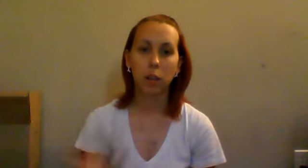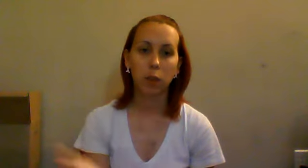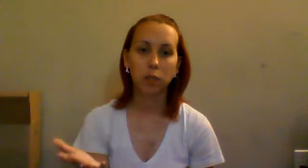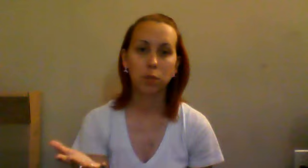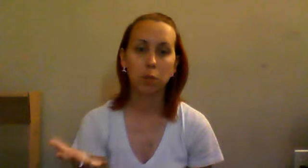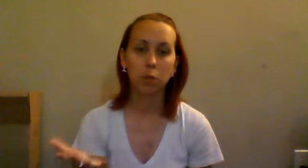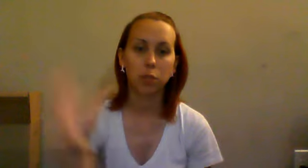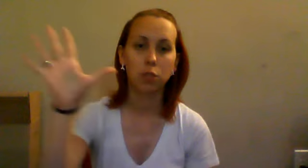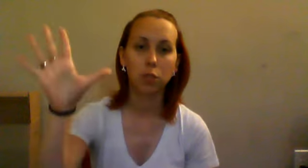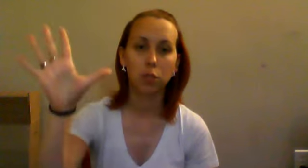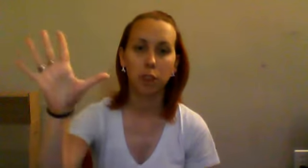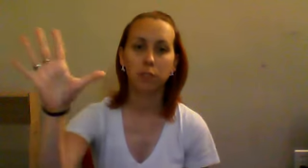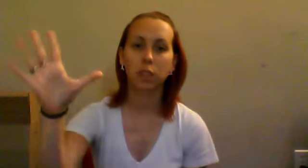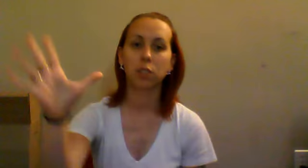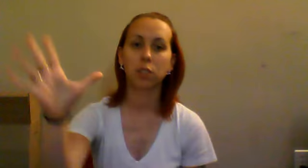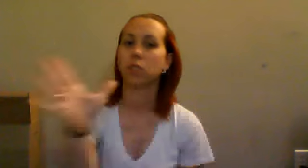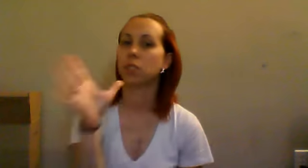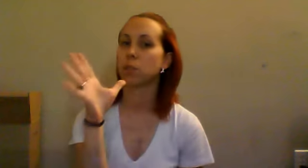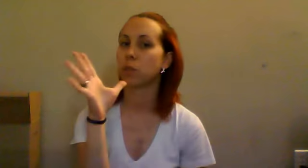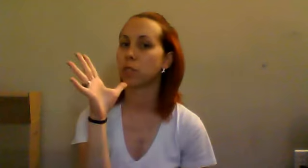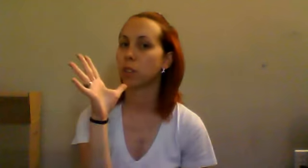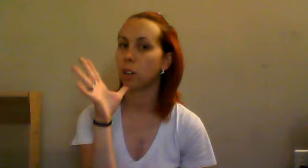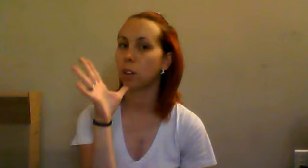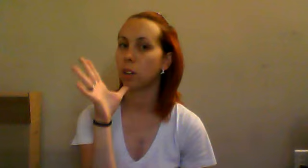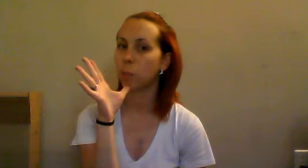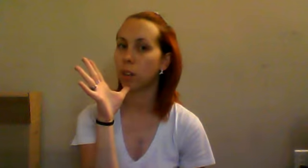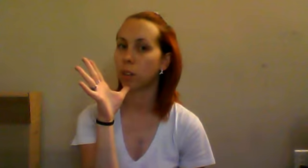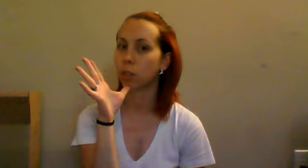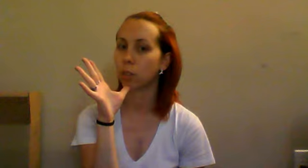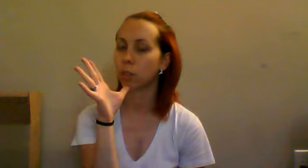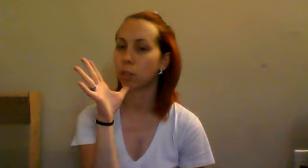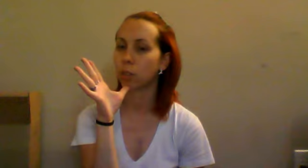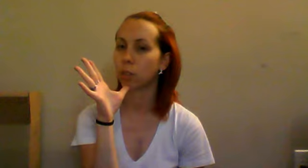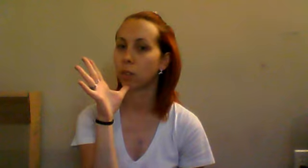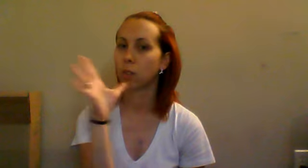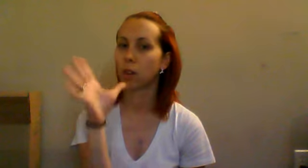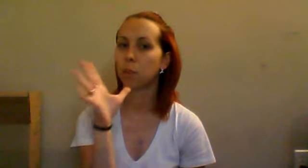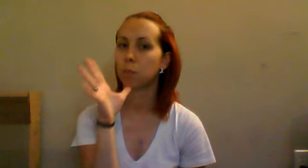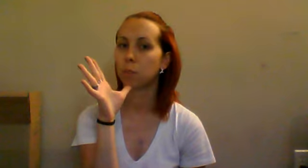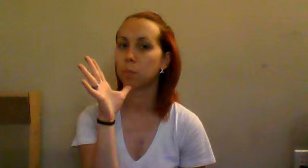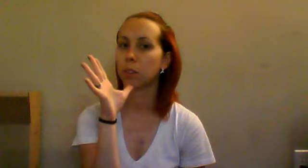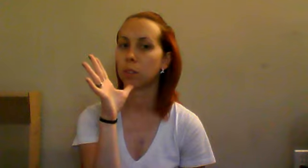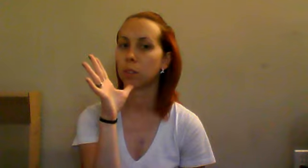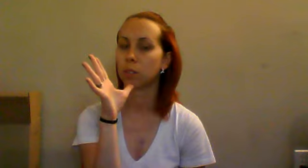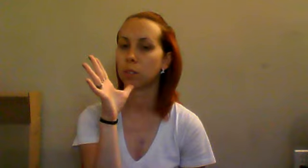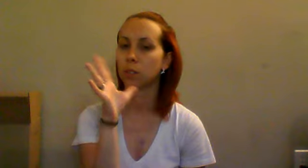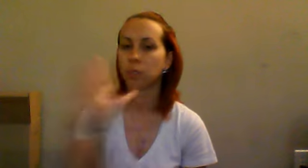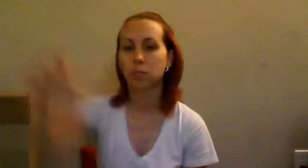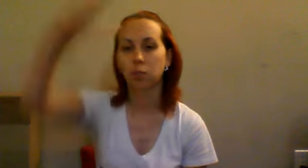Likewise for mother, you do the 5 fingers and you just come off your chin. Mother. Mother. So